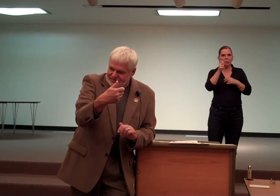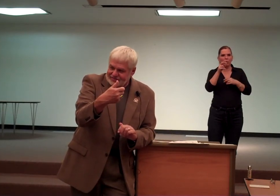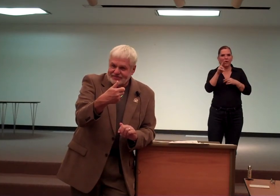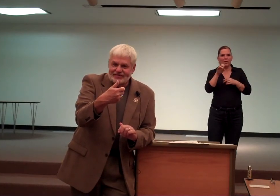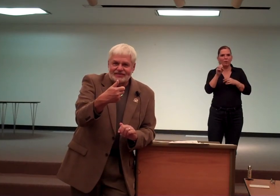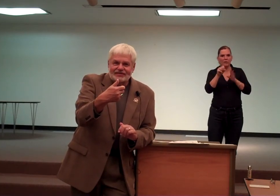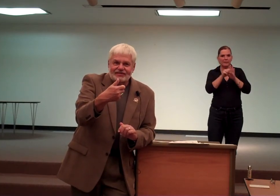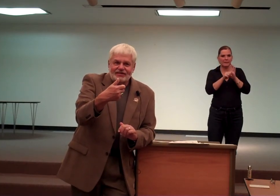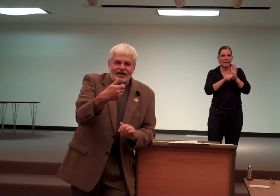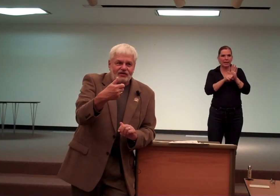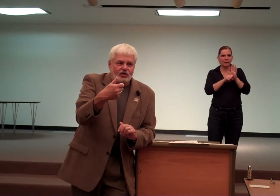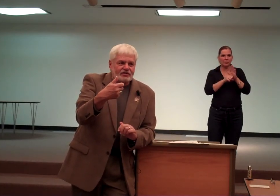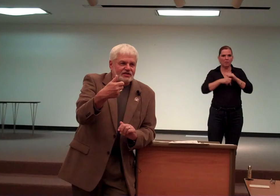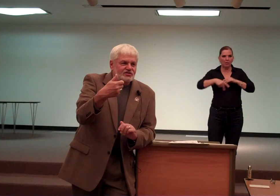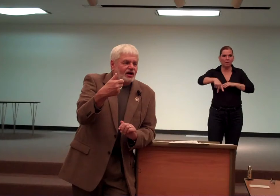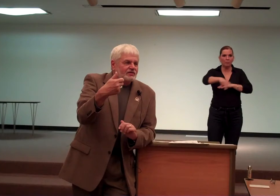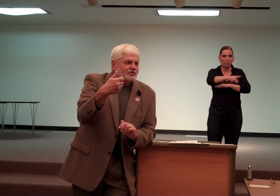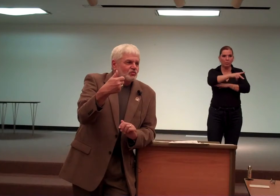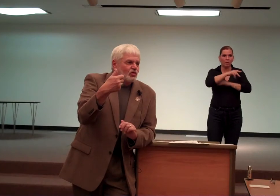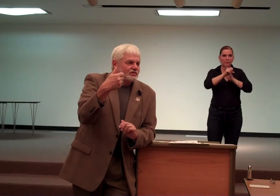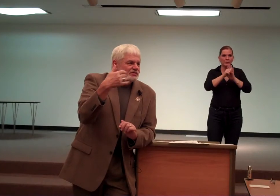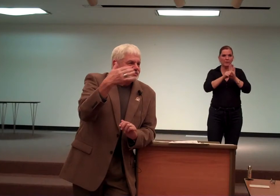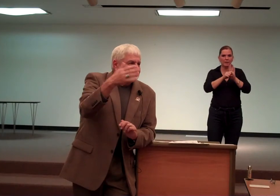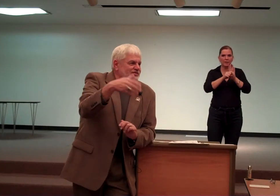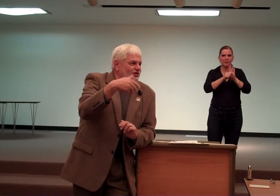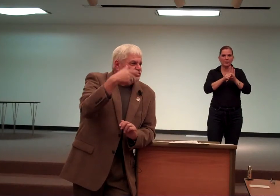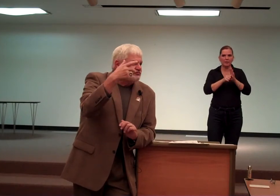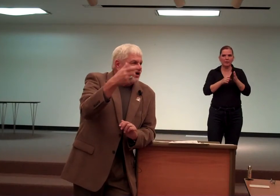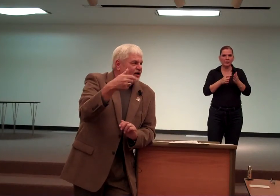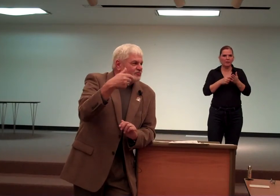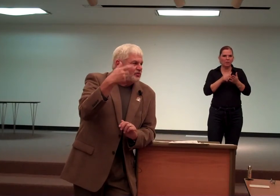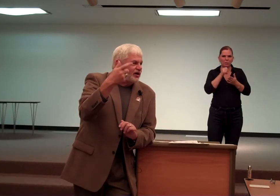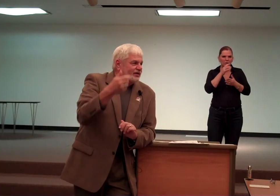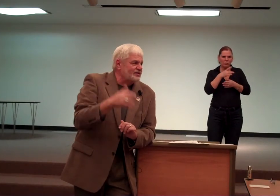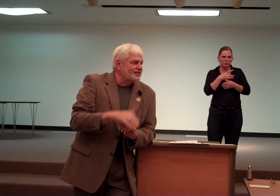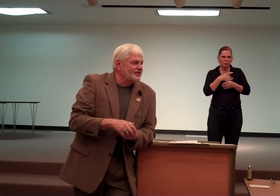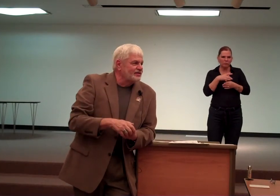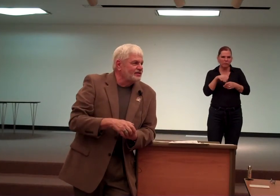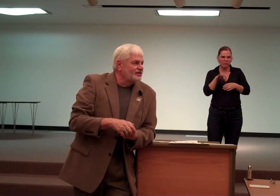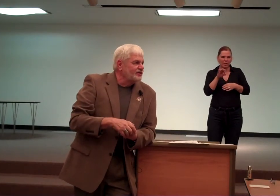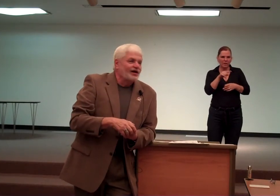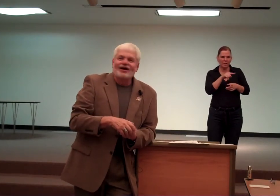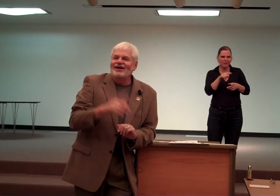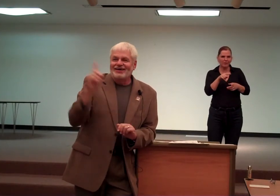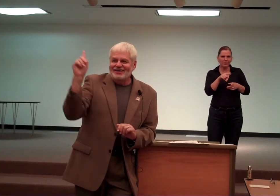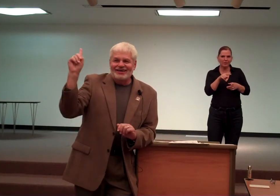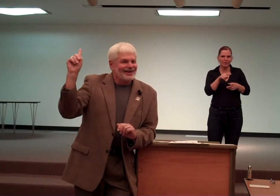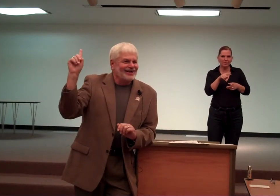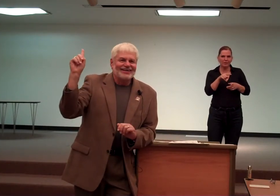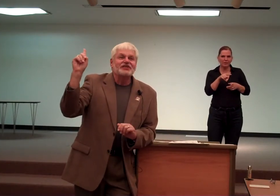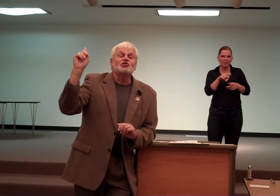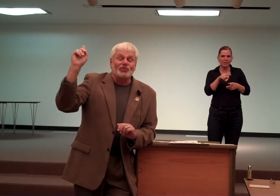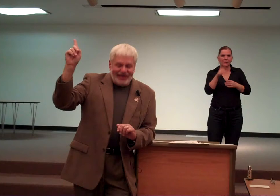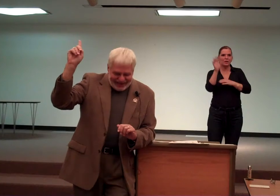State. And what don't you find in prairies?